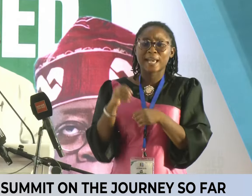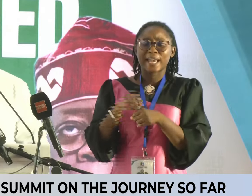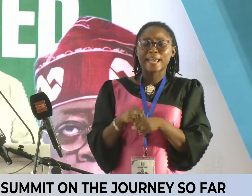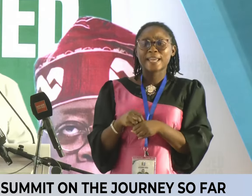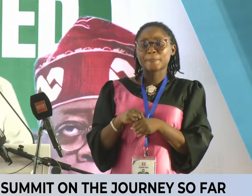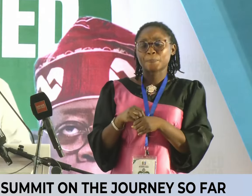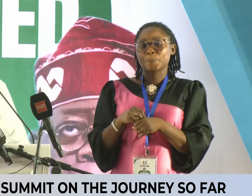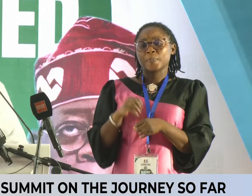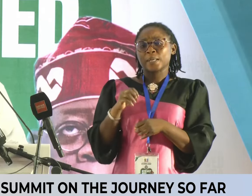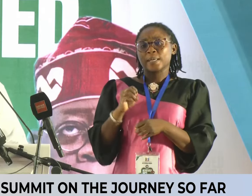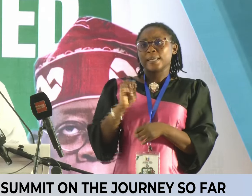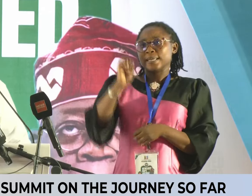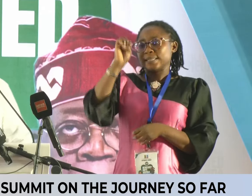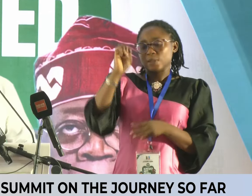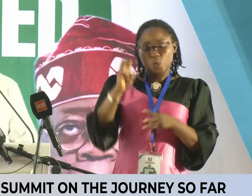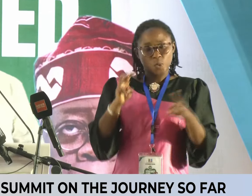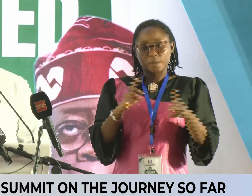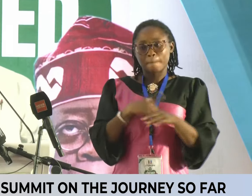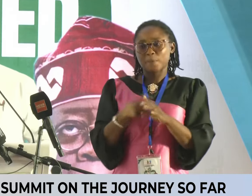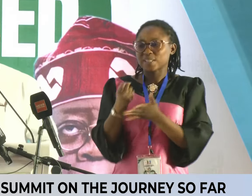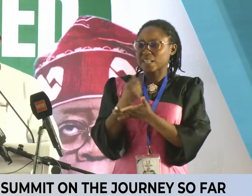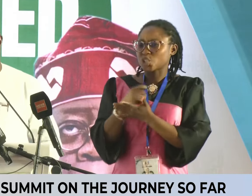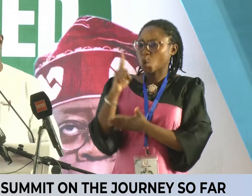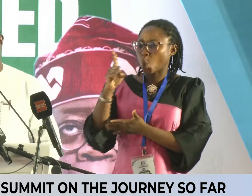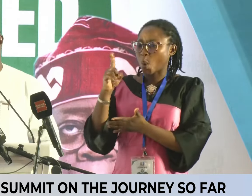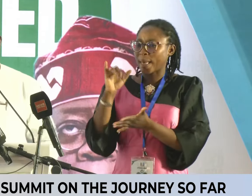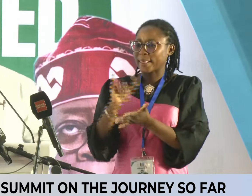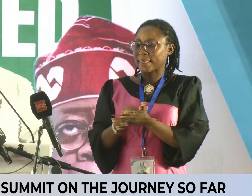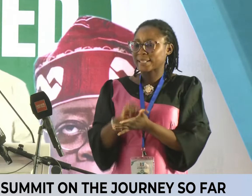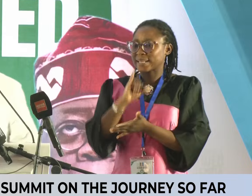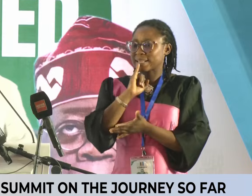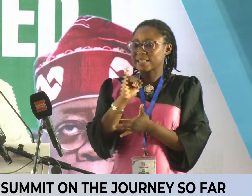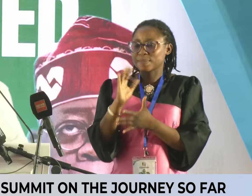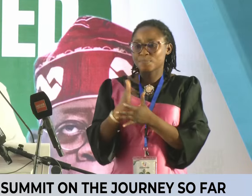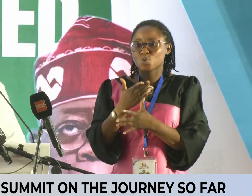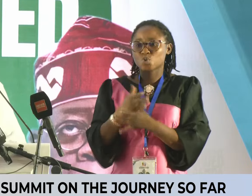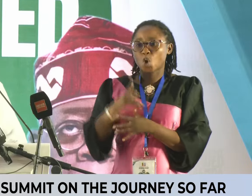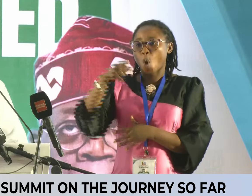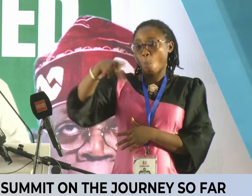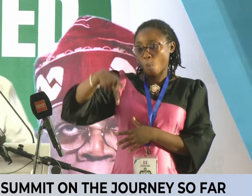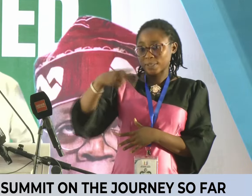Road. But Section 1, that is between Port Harcourt and